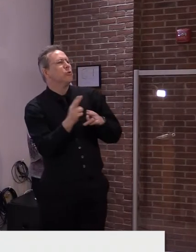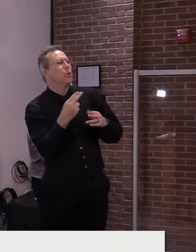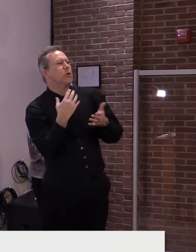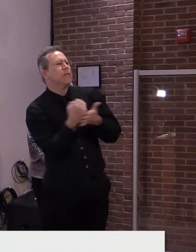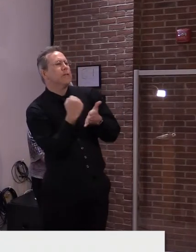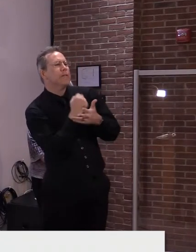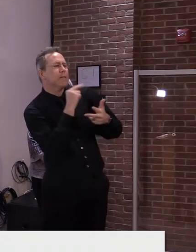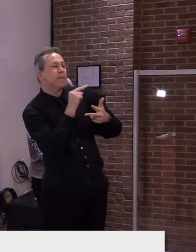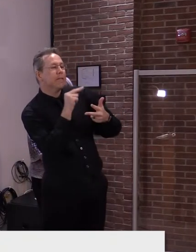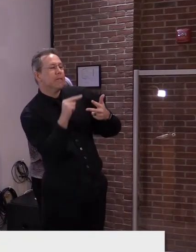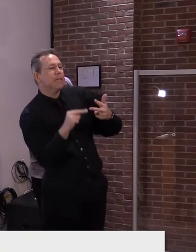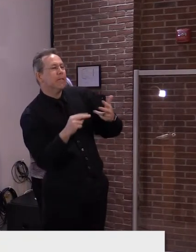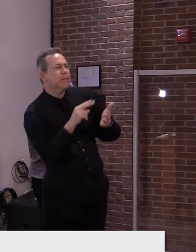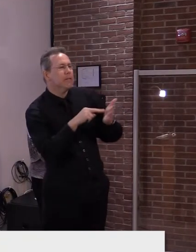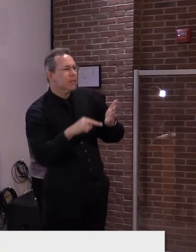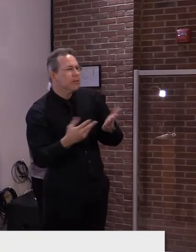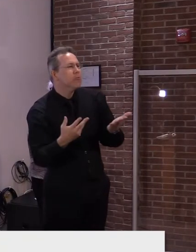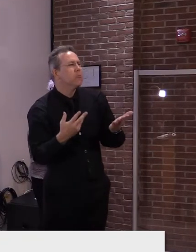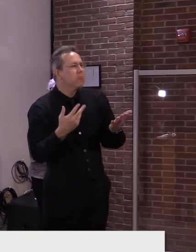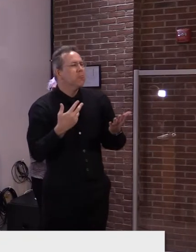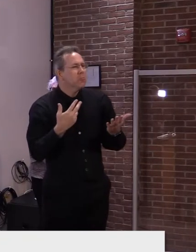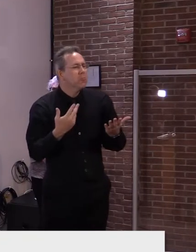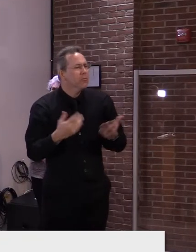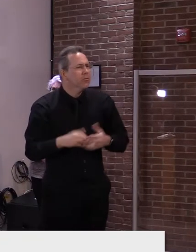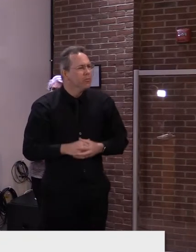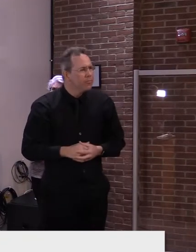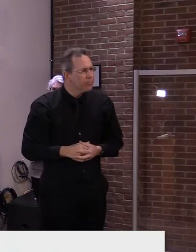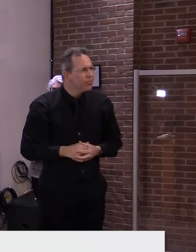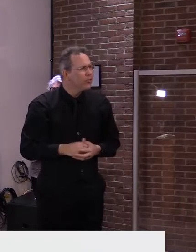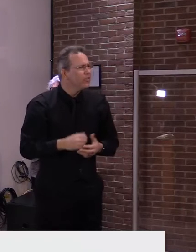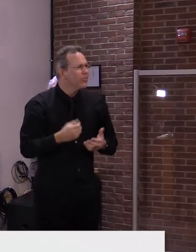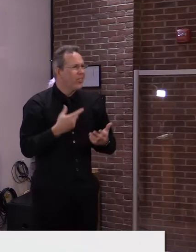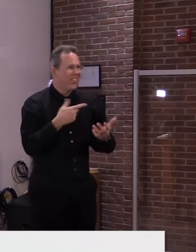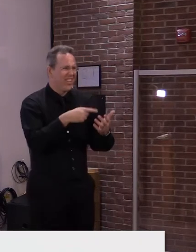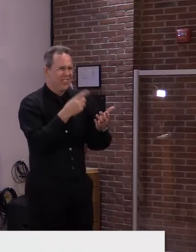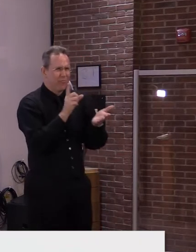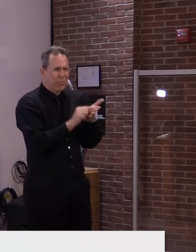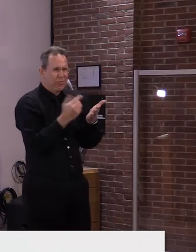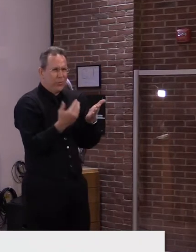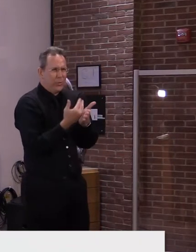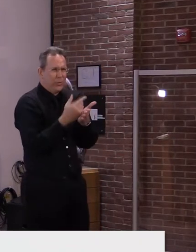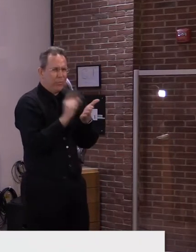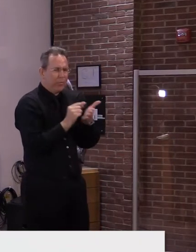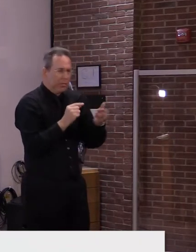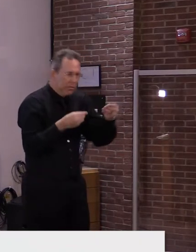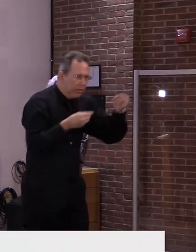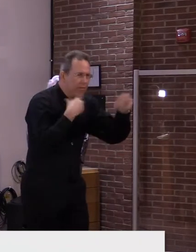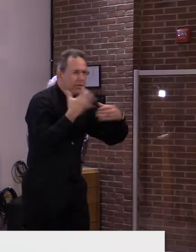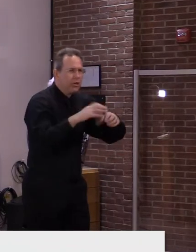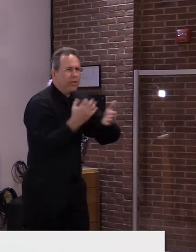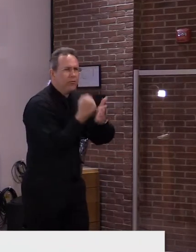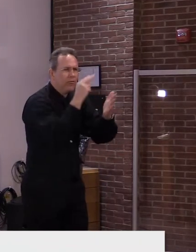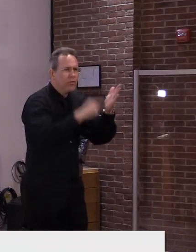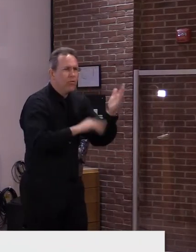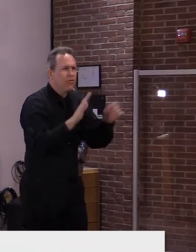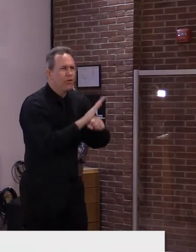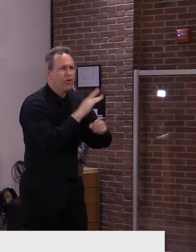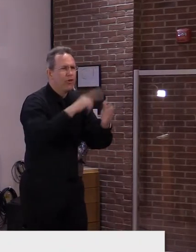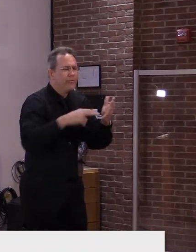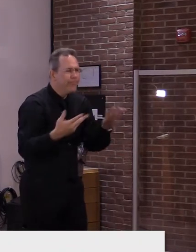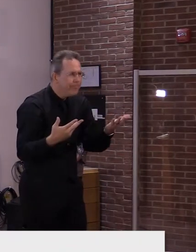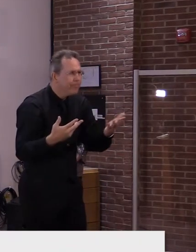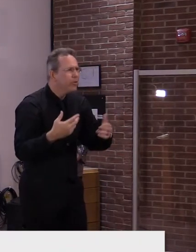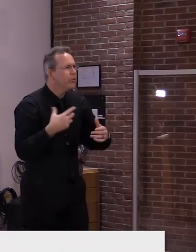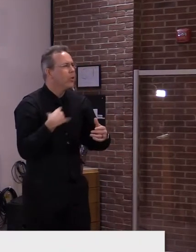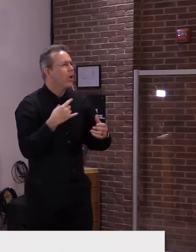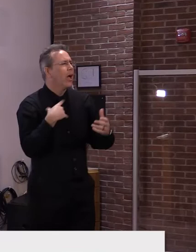here with this being published today. And I'm gonna have to really look a lot more rigorously